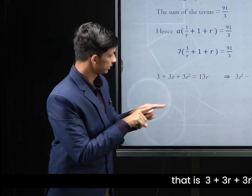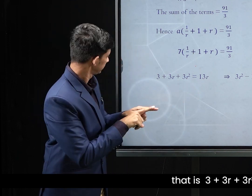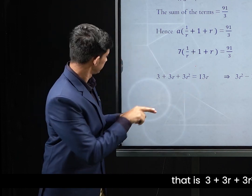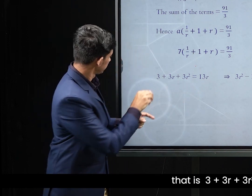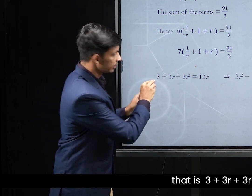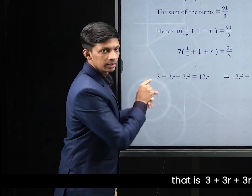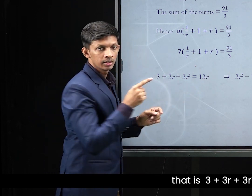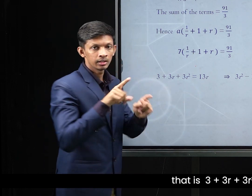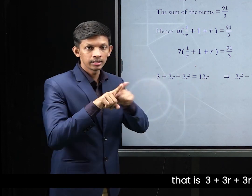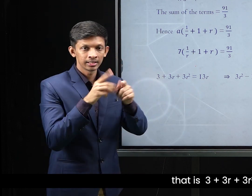13r.